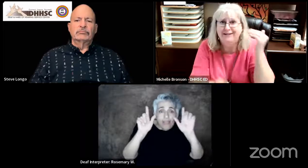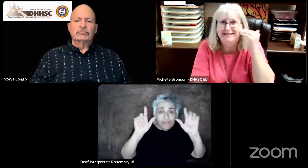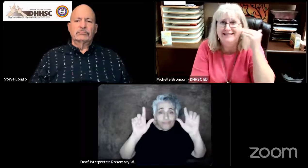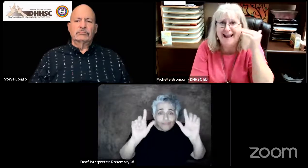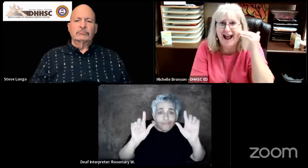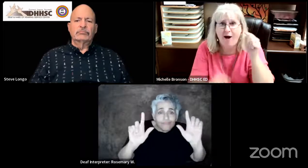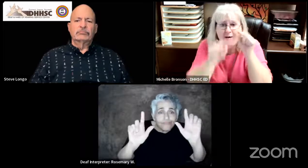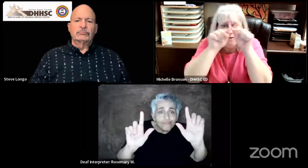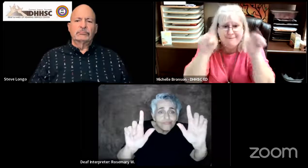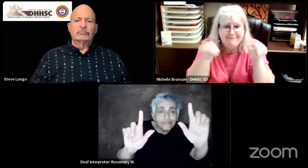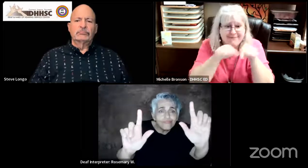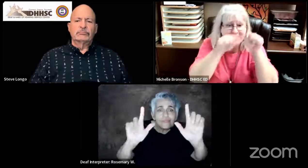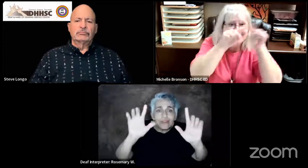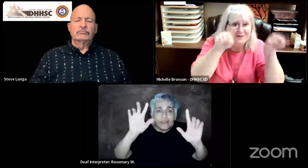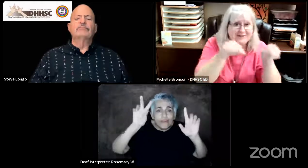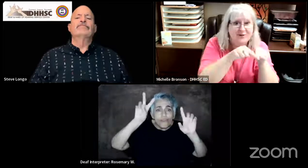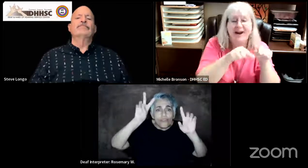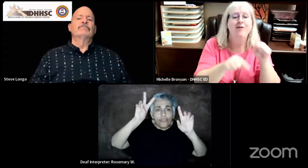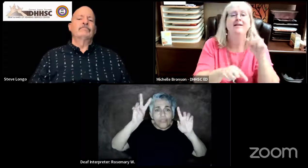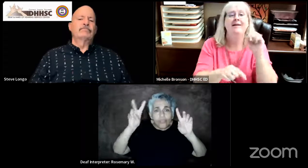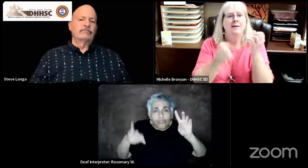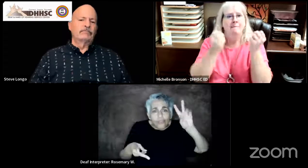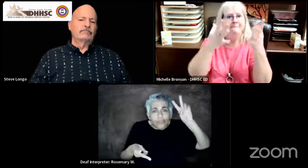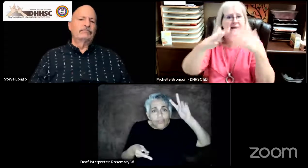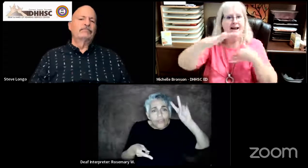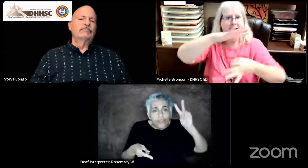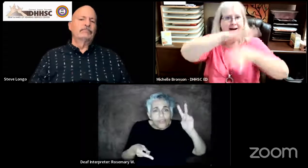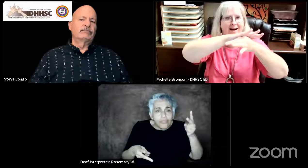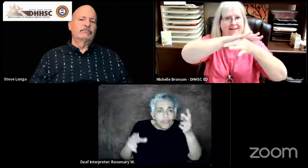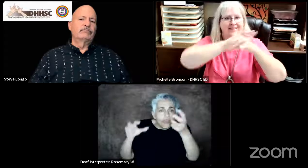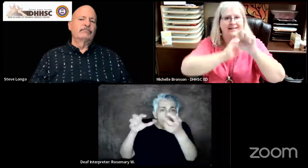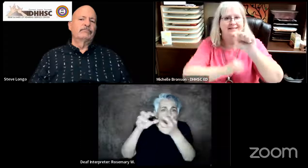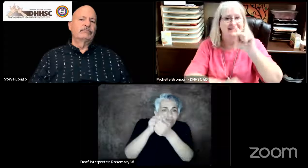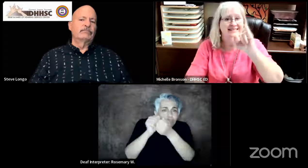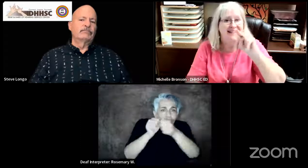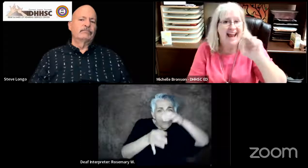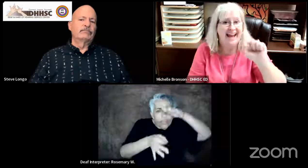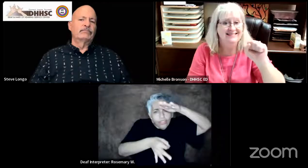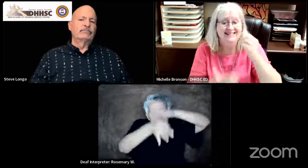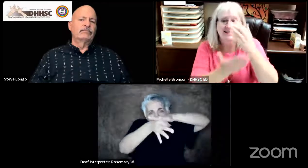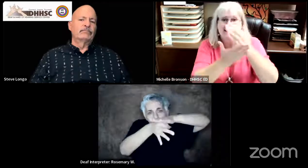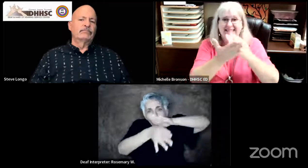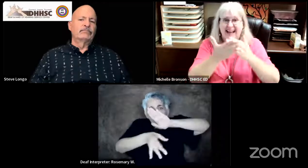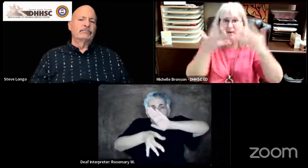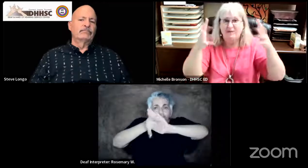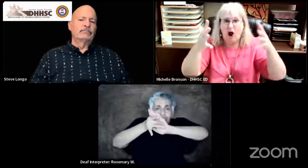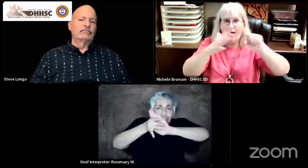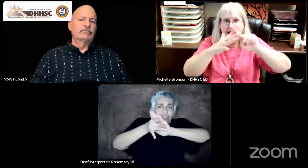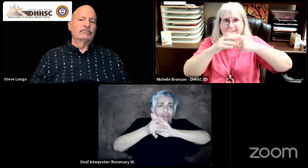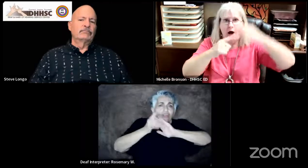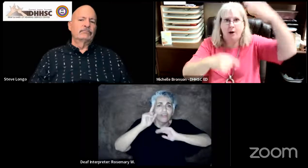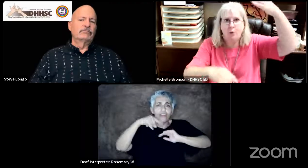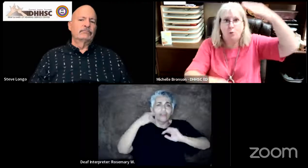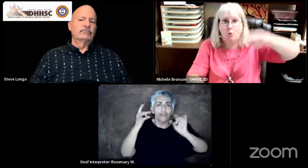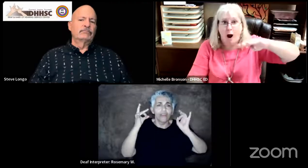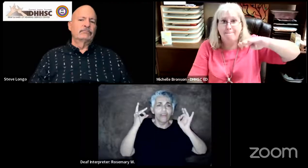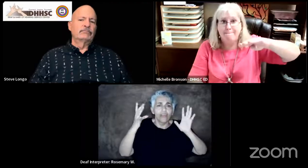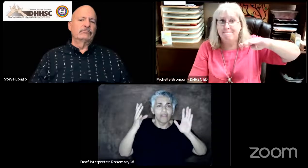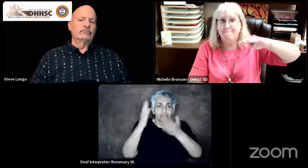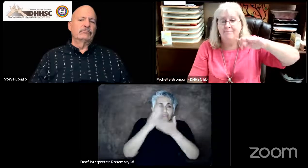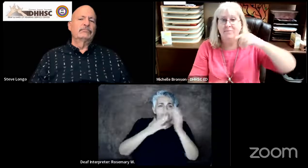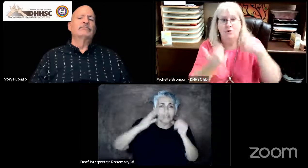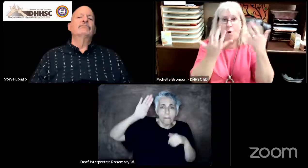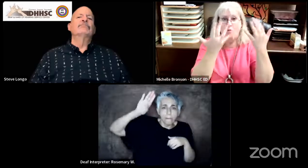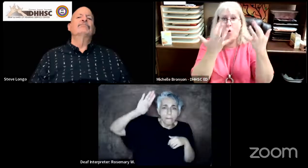old. It's like what you would see in an old audiologist office, the squares on the ceiling. Many of them have stains. Some